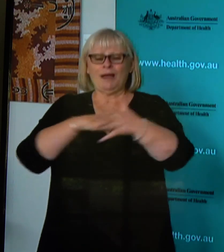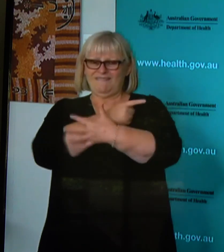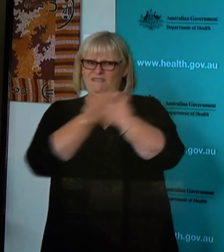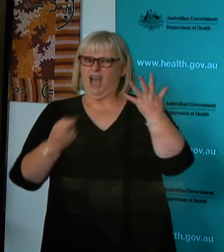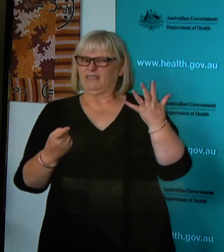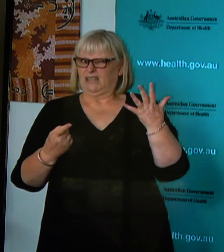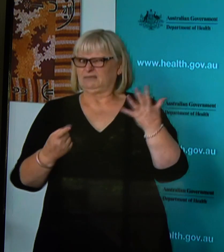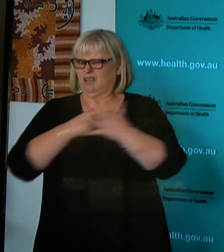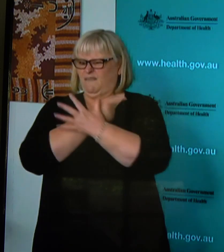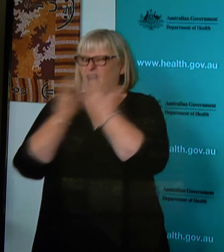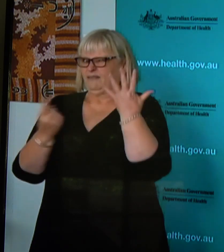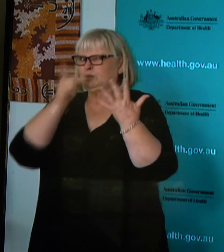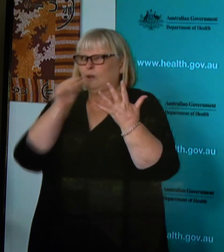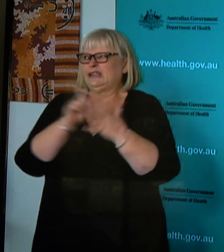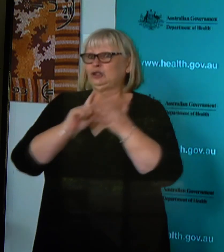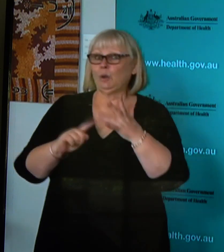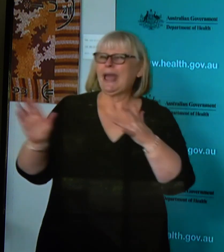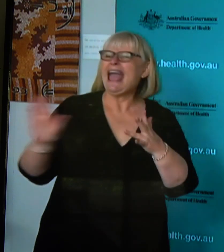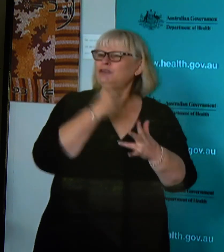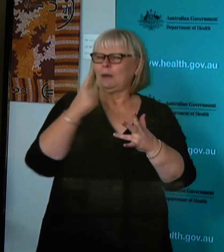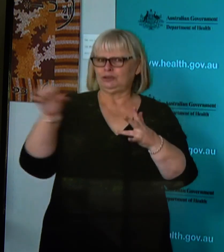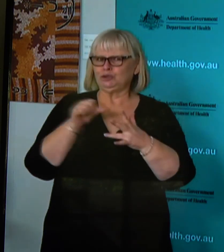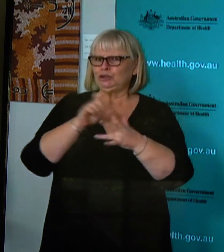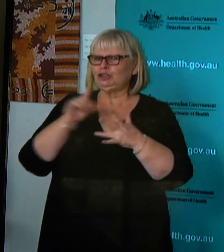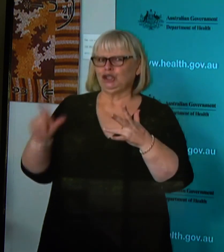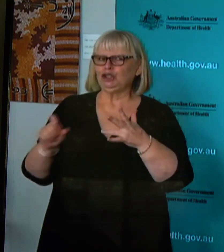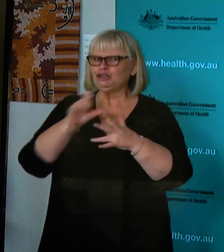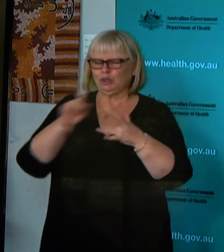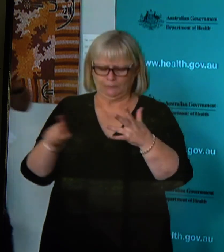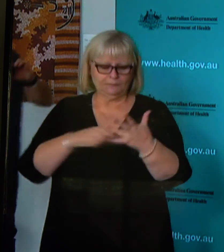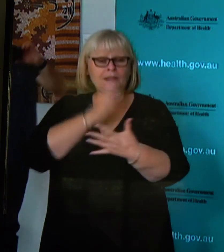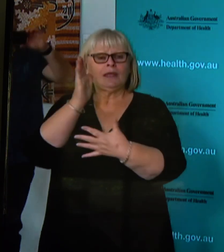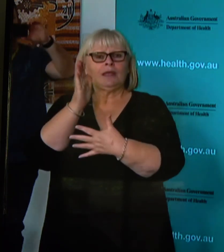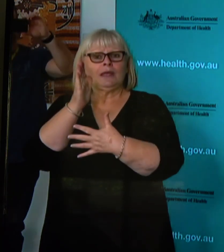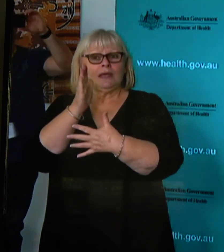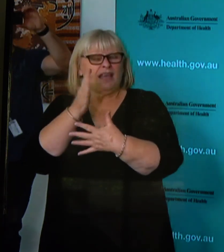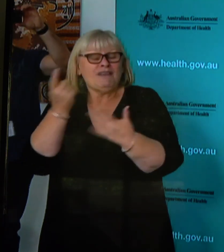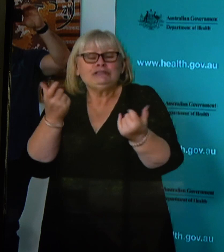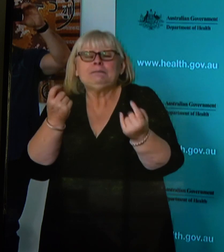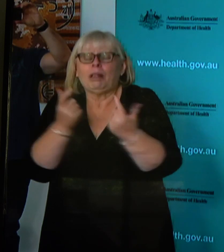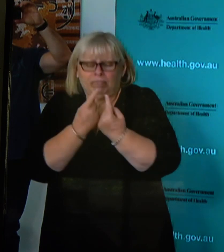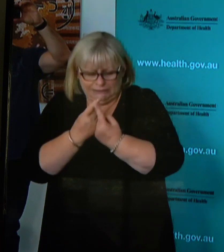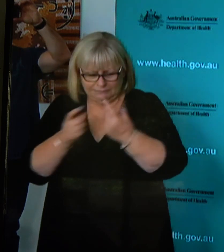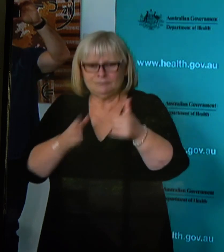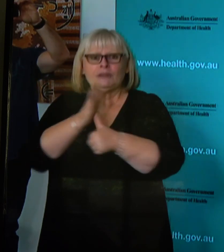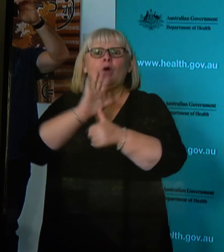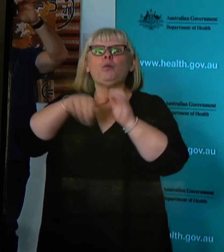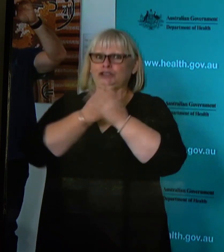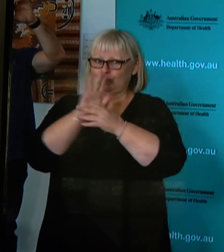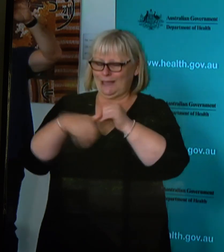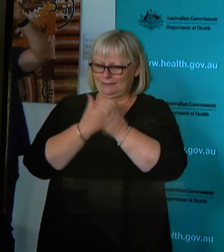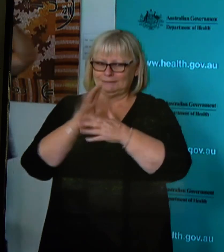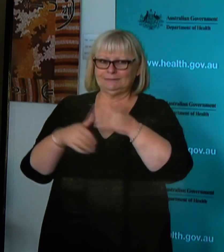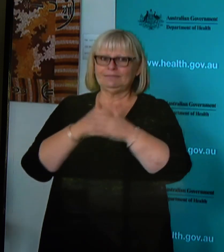practical things, just 5 practical things that everyone should be doing all of the time. These are simple things. Wash your